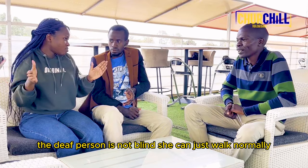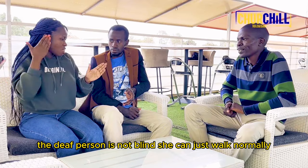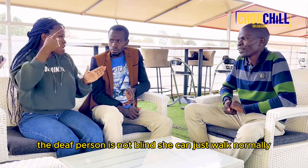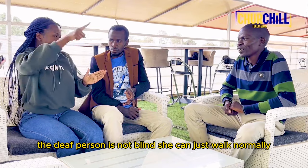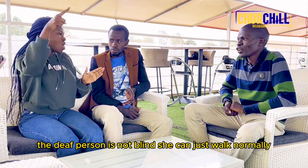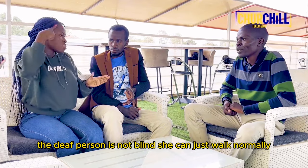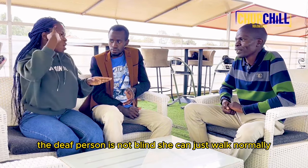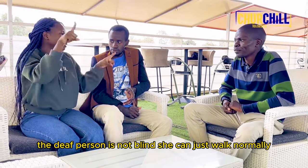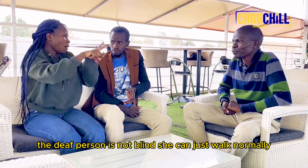normally.